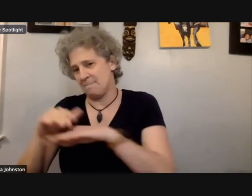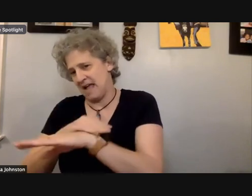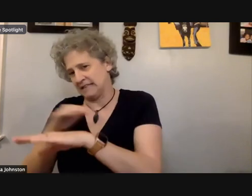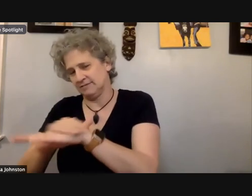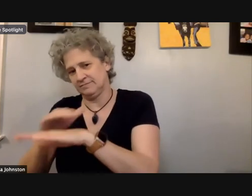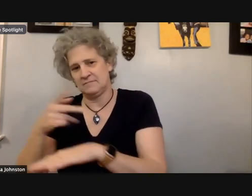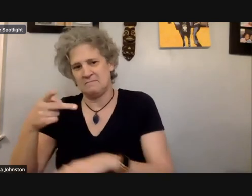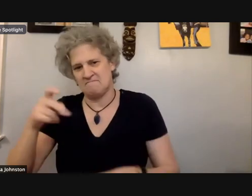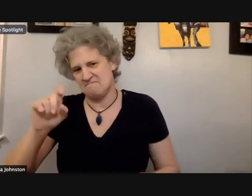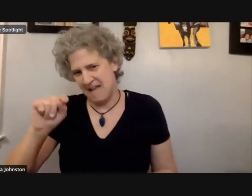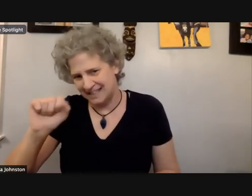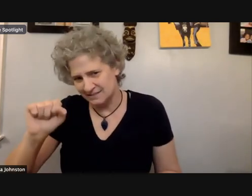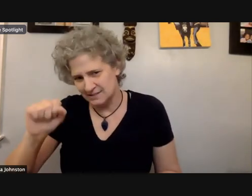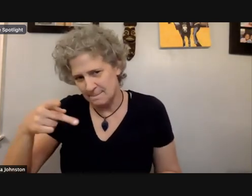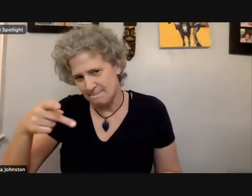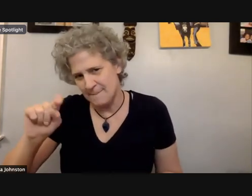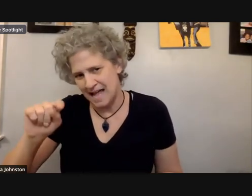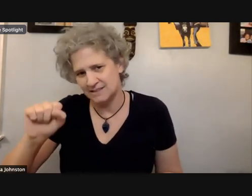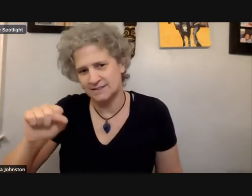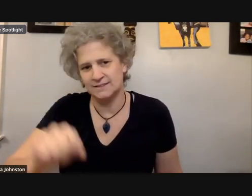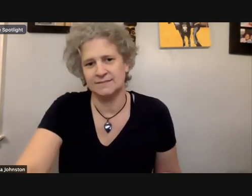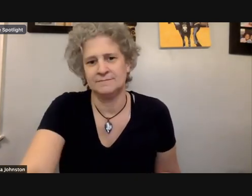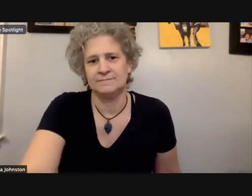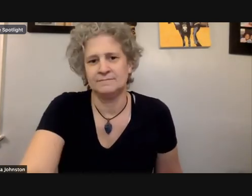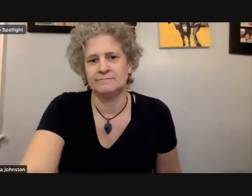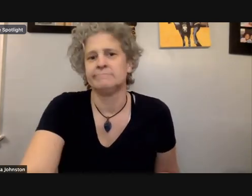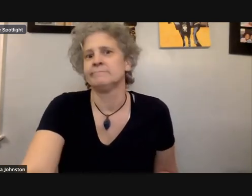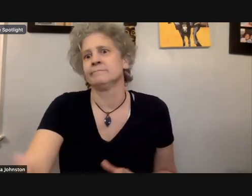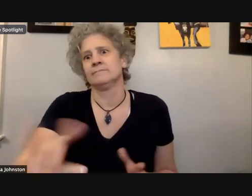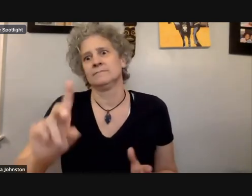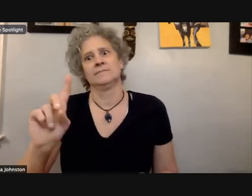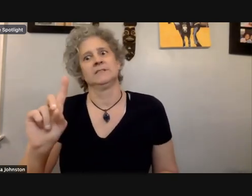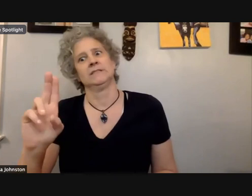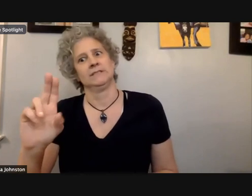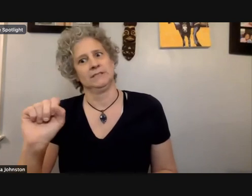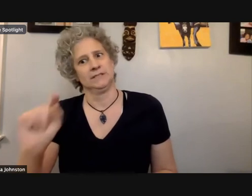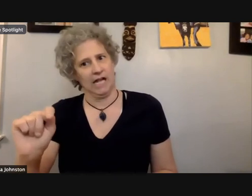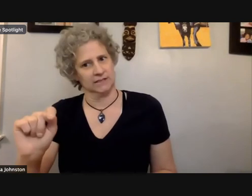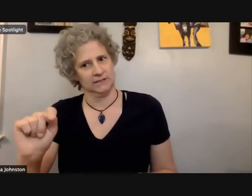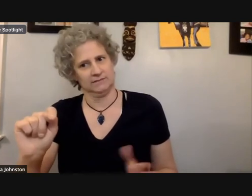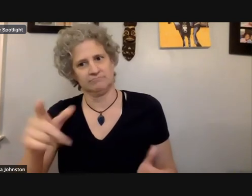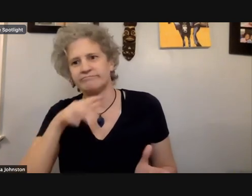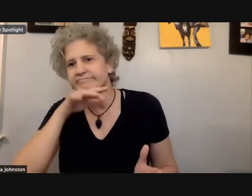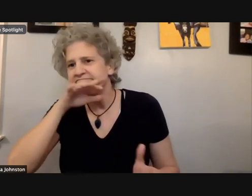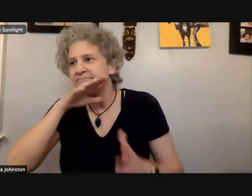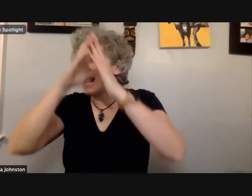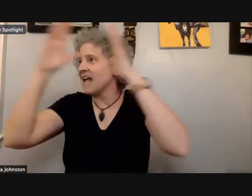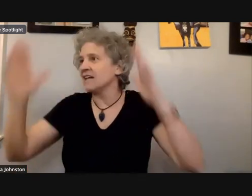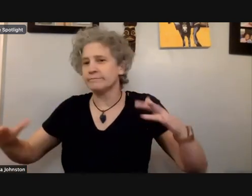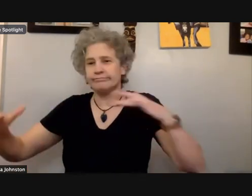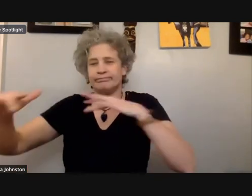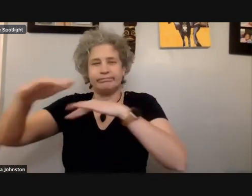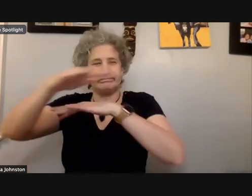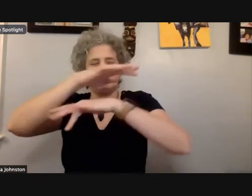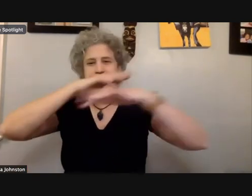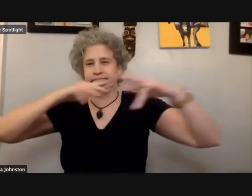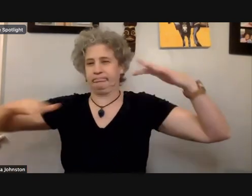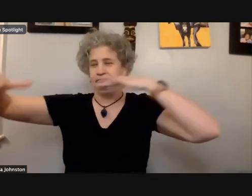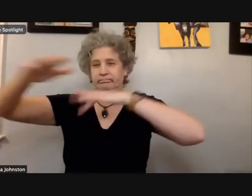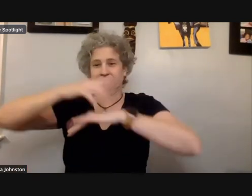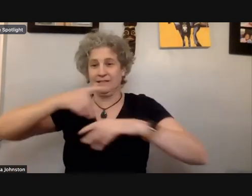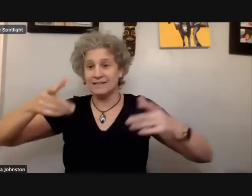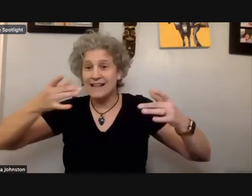dogs, cats, animals. So we finger spell pets. Dust, finger spell, that's a big one.